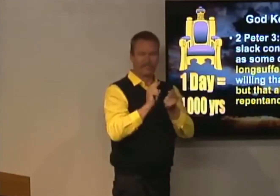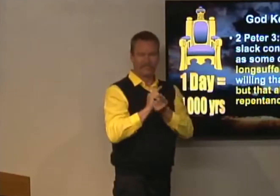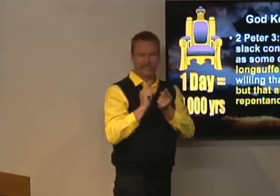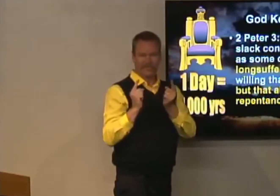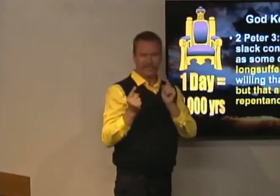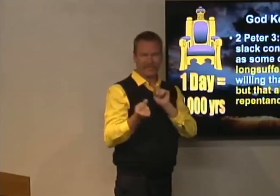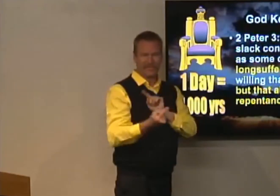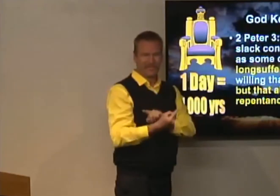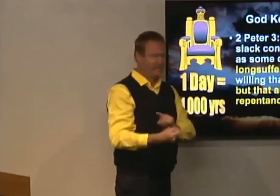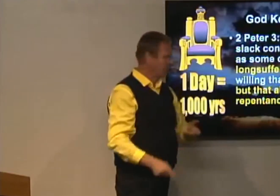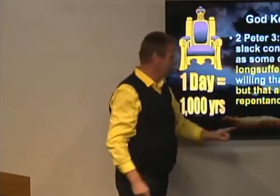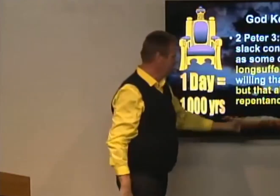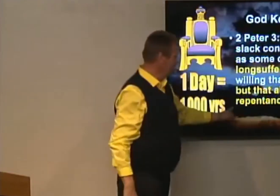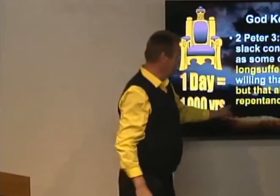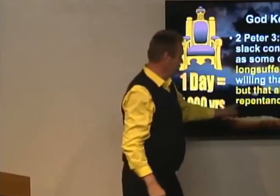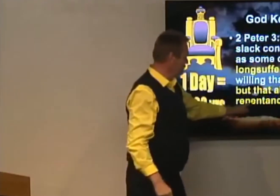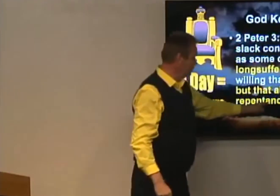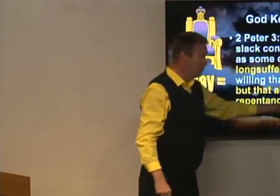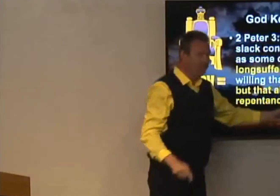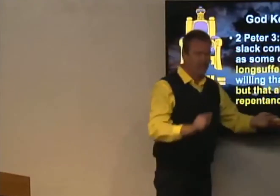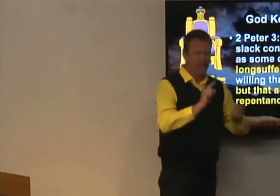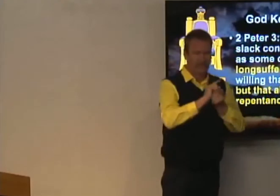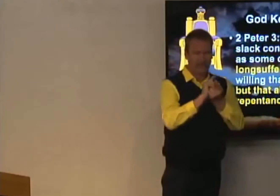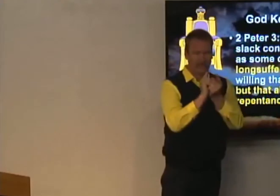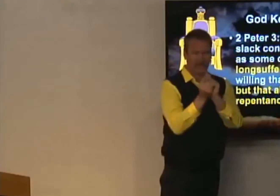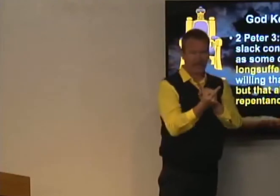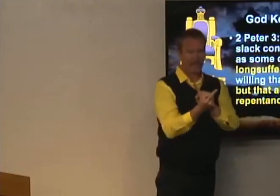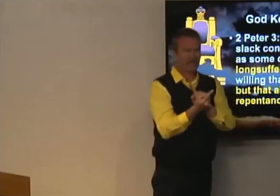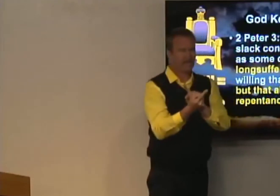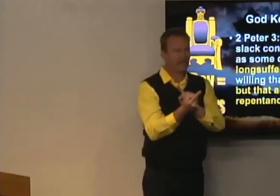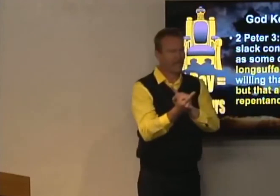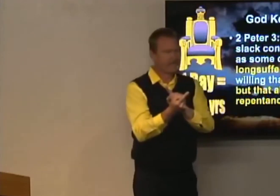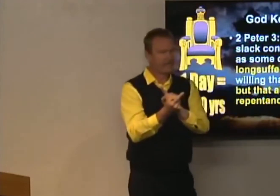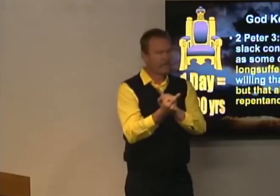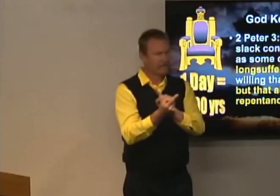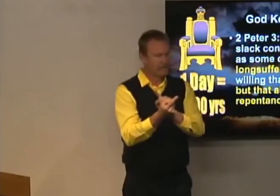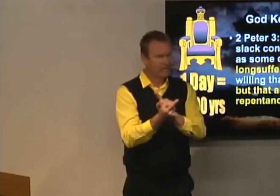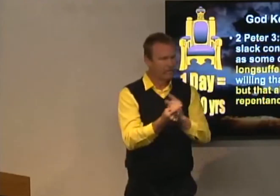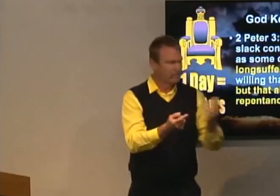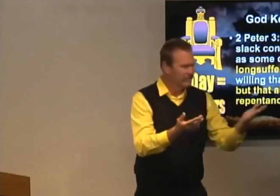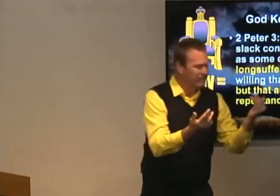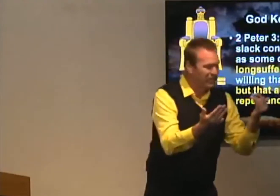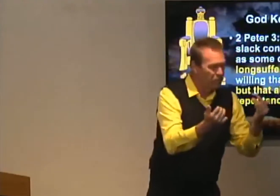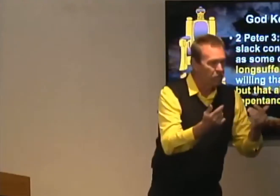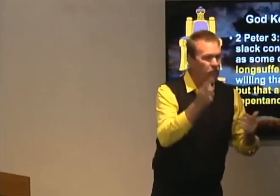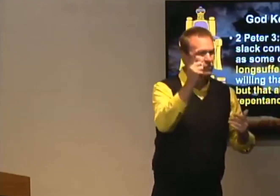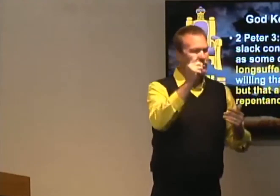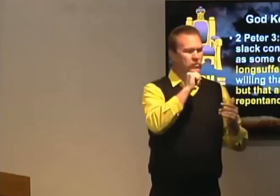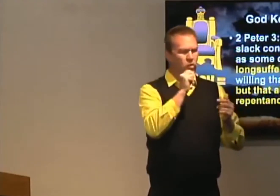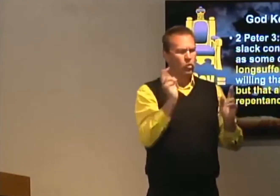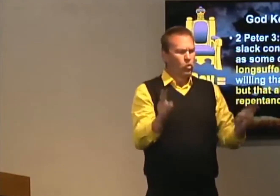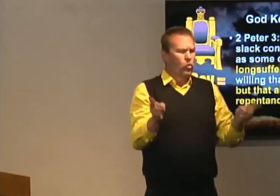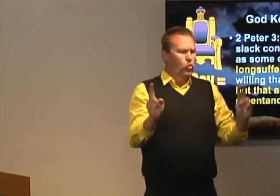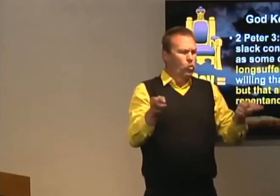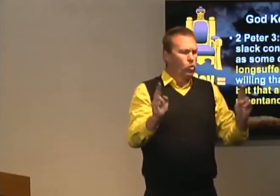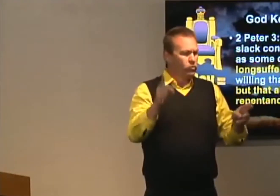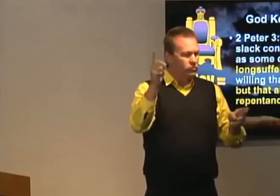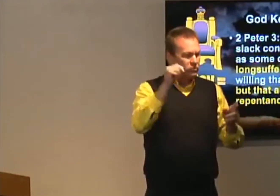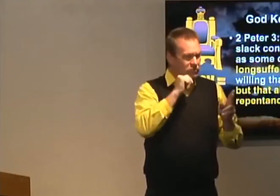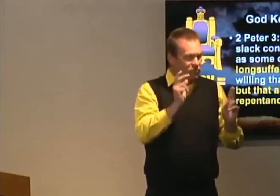God is not willing that any should perish, but that all should come to repentance. God desires the repentance of more individuals, and that's